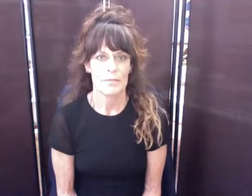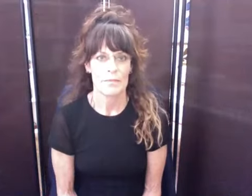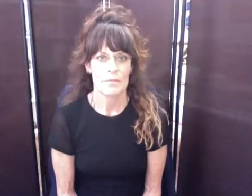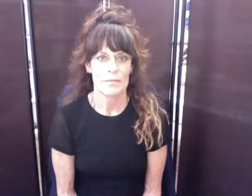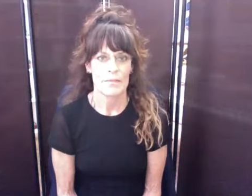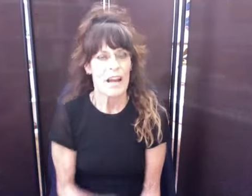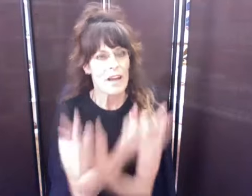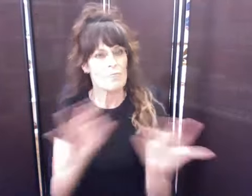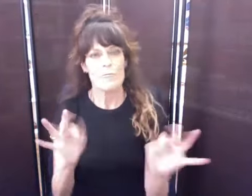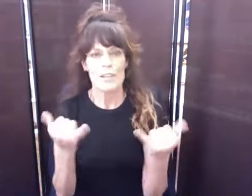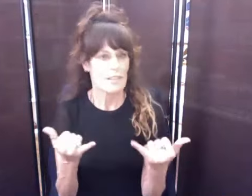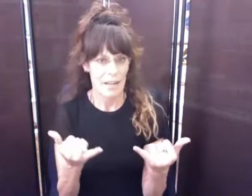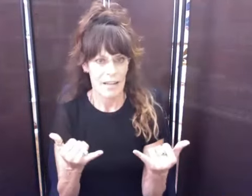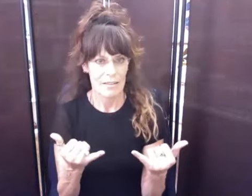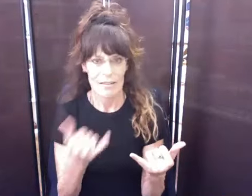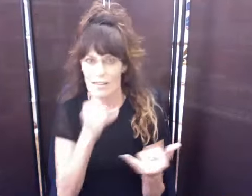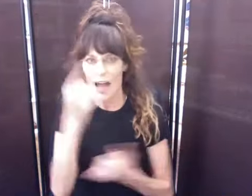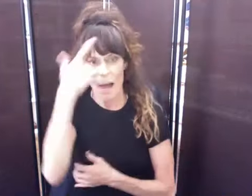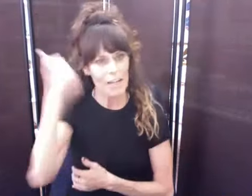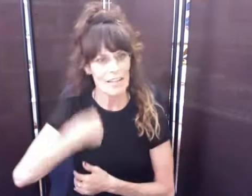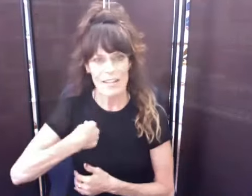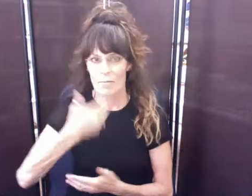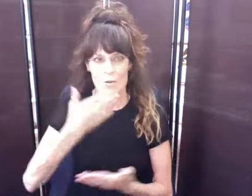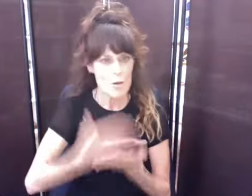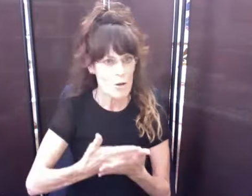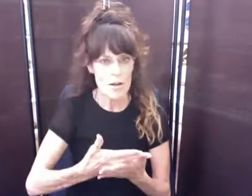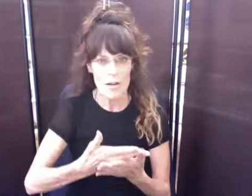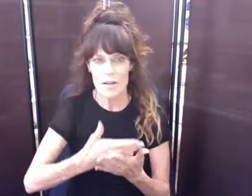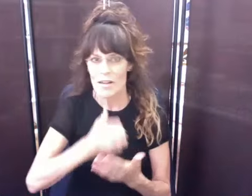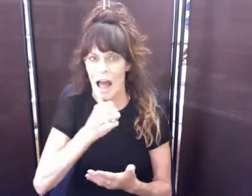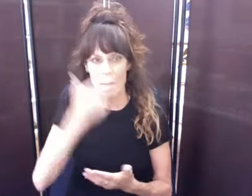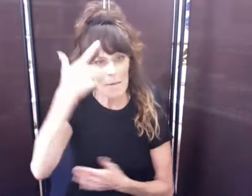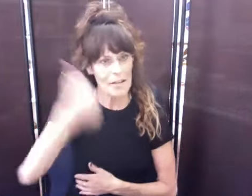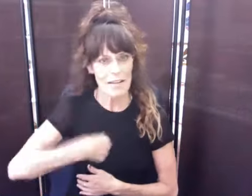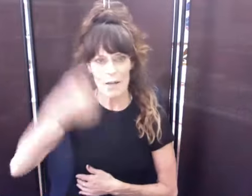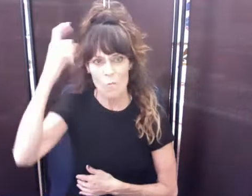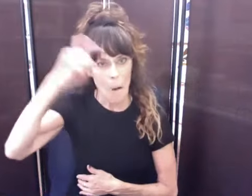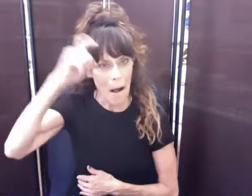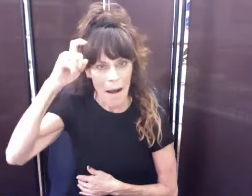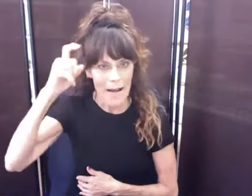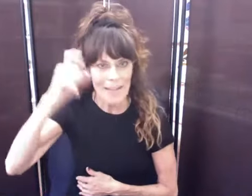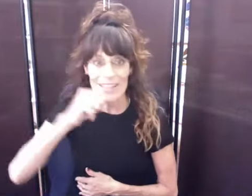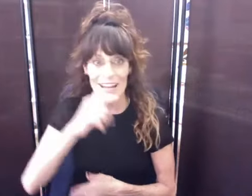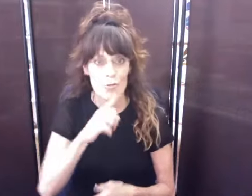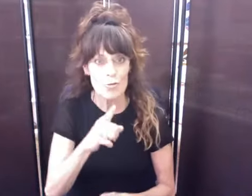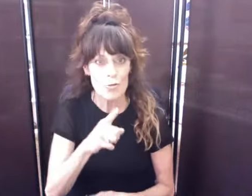good, not because I'm smart, not because I'm wise, because none of that's true. I'm free today because a